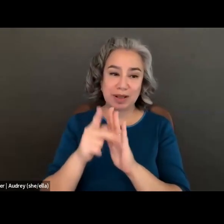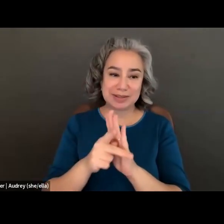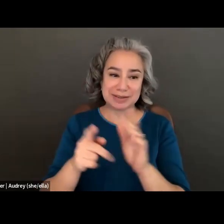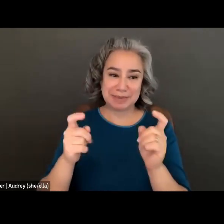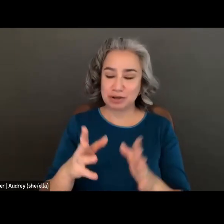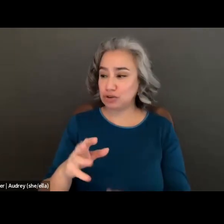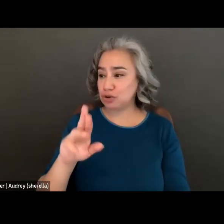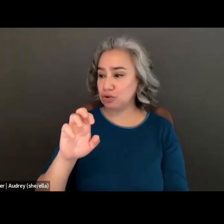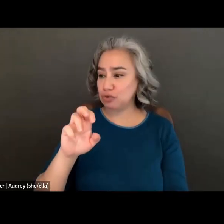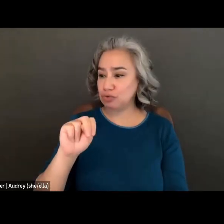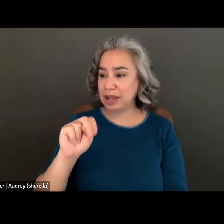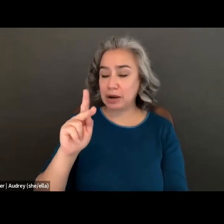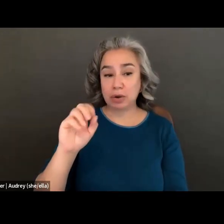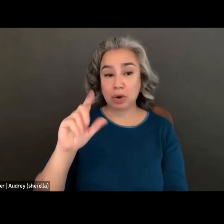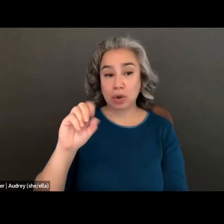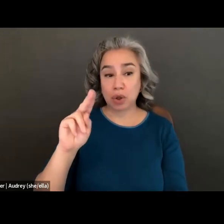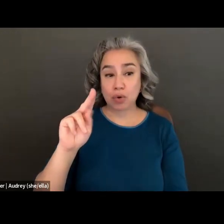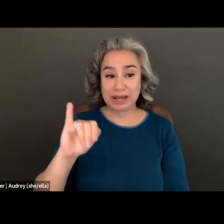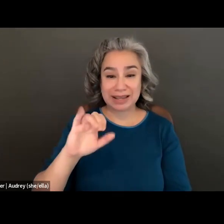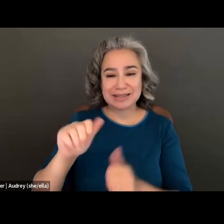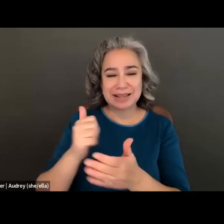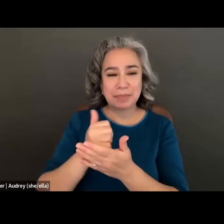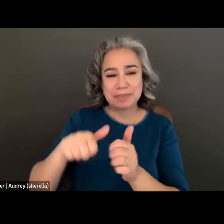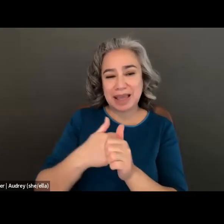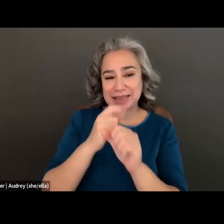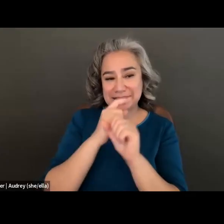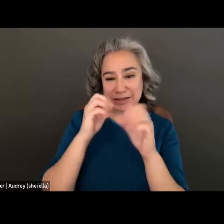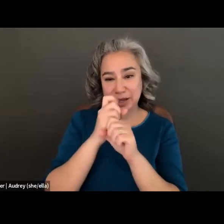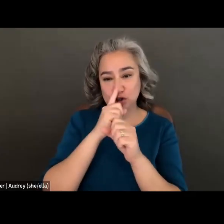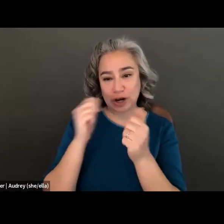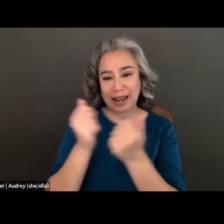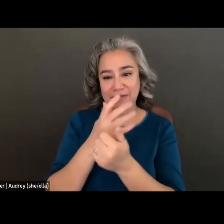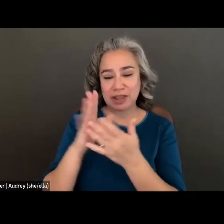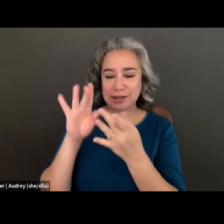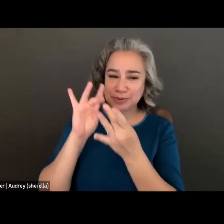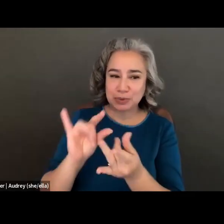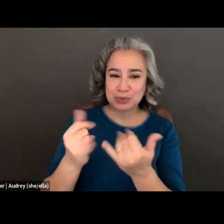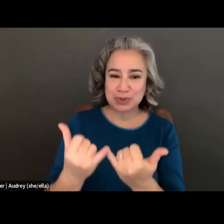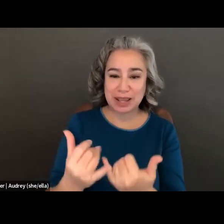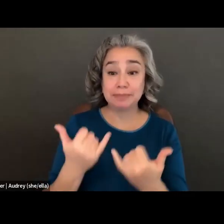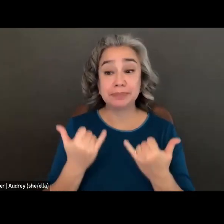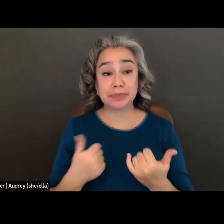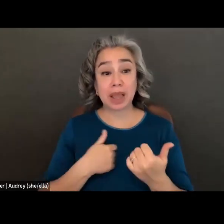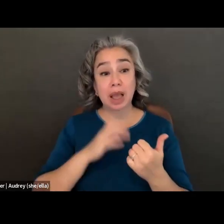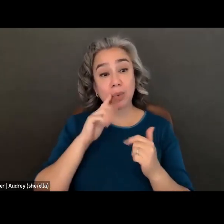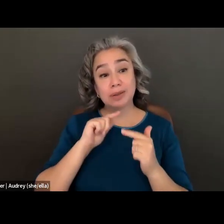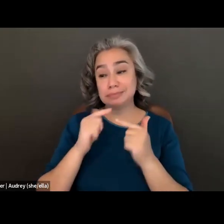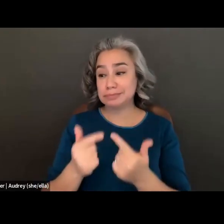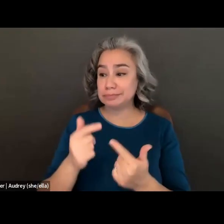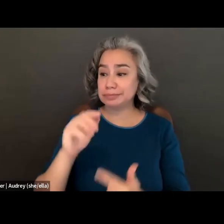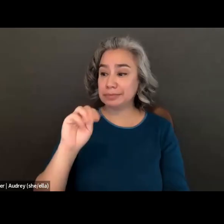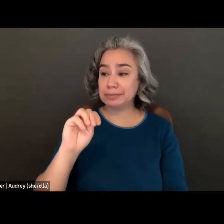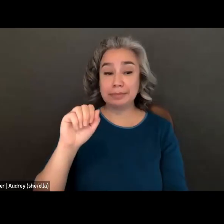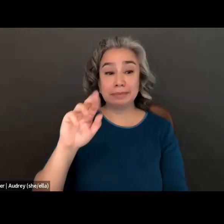helping behind the scenes to ensure everything flows smoothly today. I am now going to turn it over to Merrick, who's going to kick